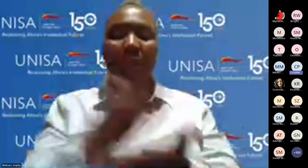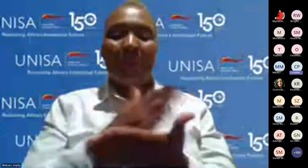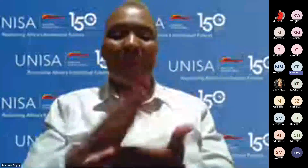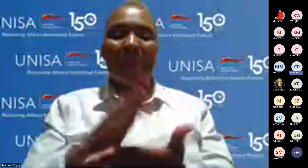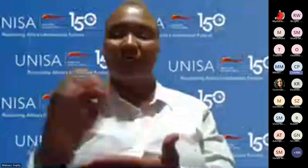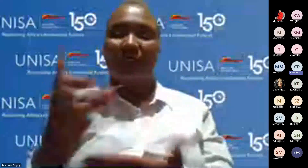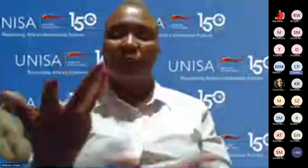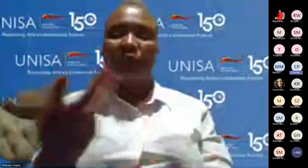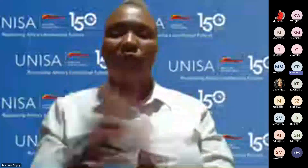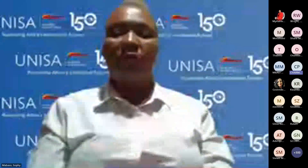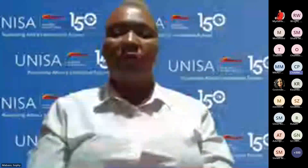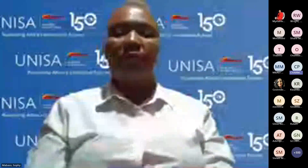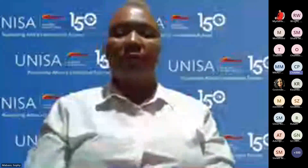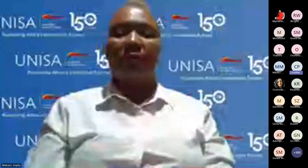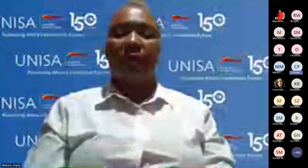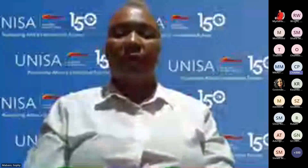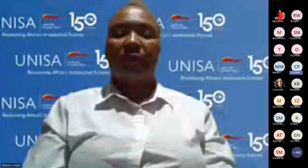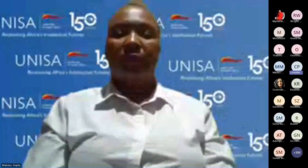was the